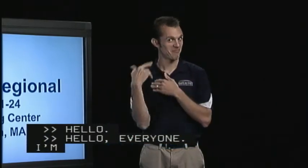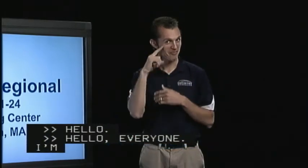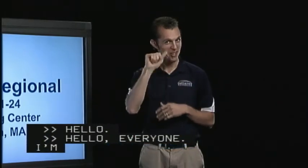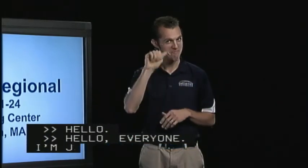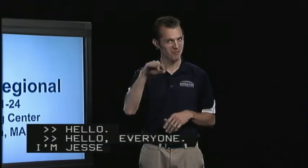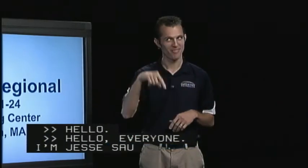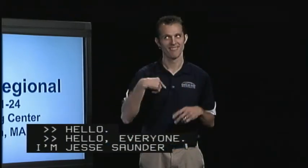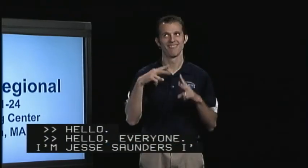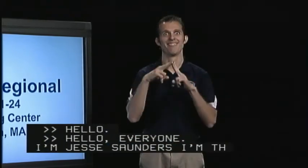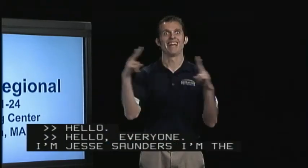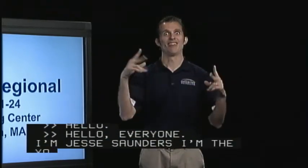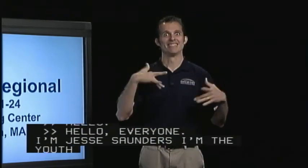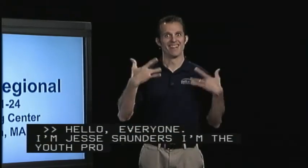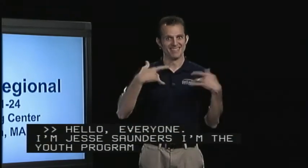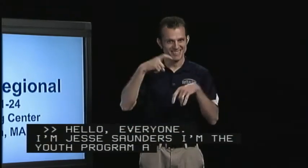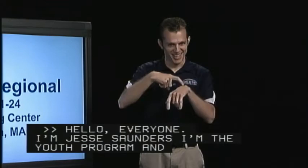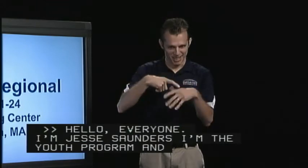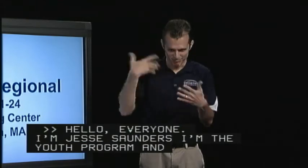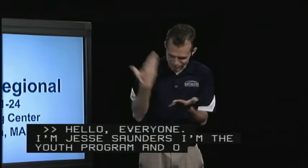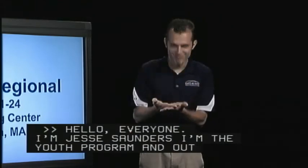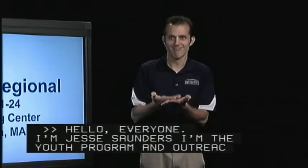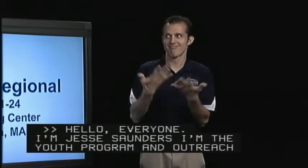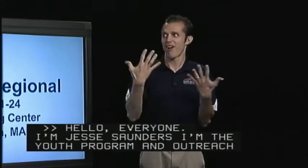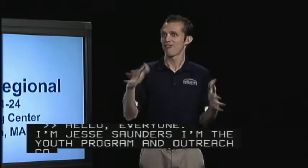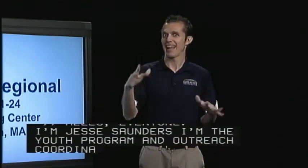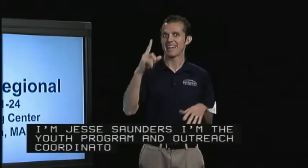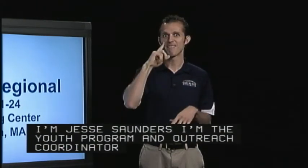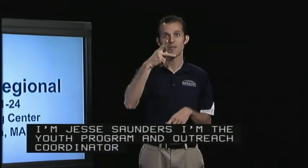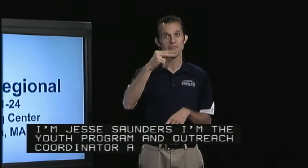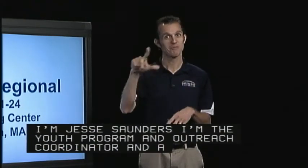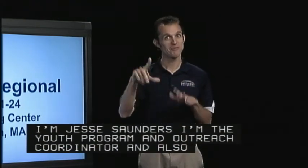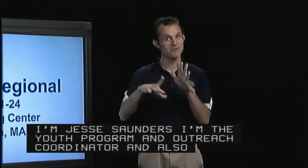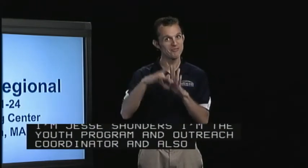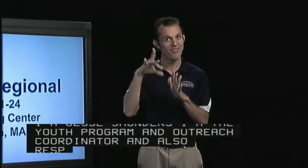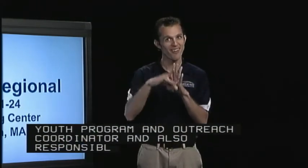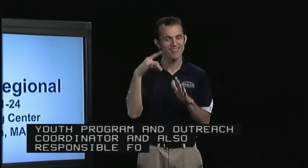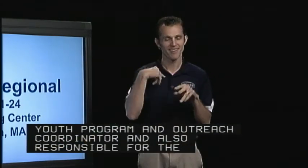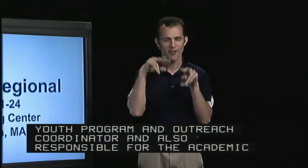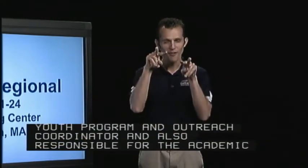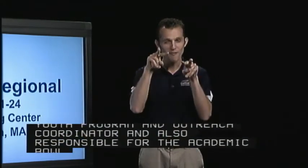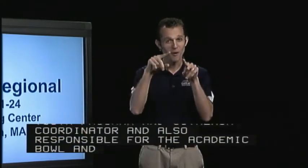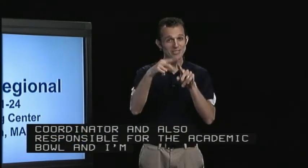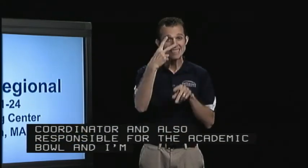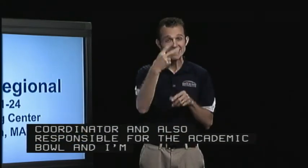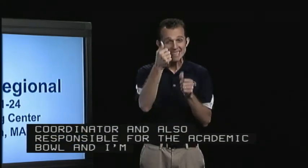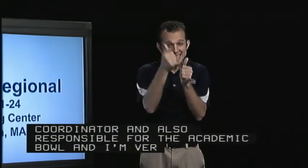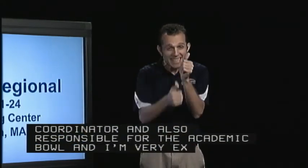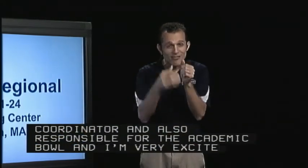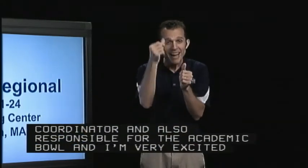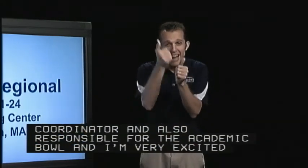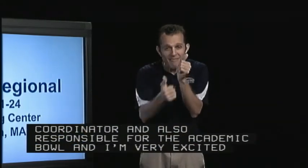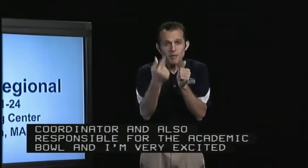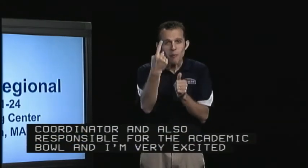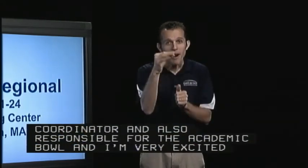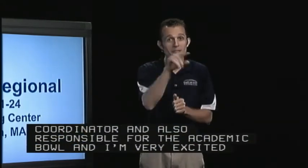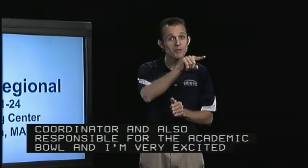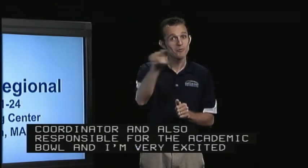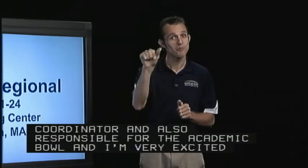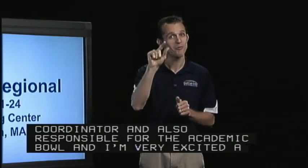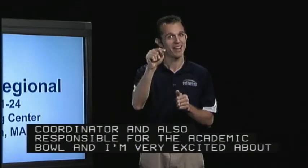and I'm also responsible for the Academic Bowl. And I'm very excited about the pool and the drawing today and look forward to seeing each and every one of